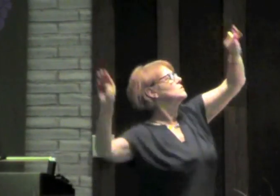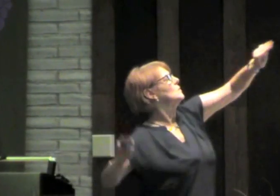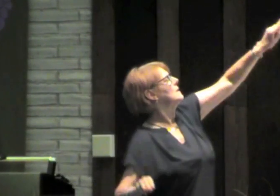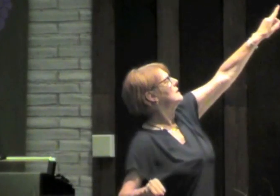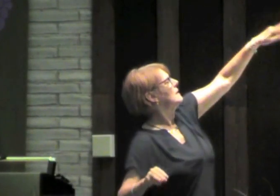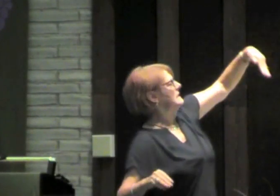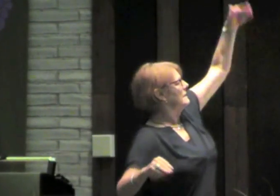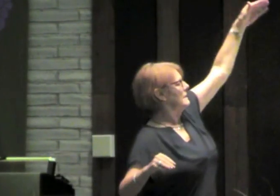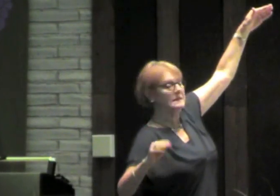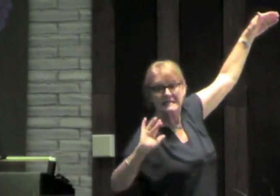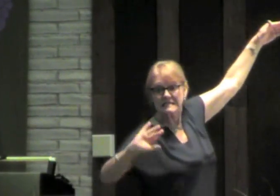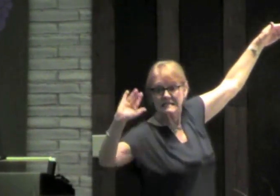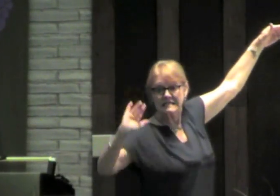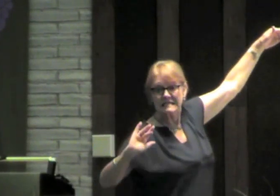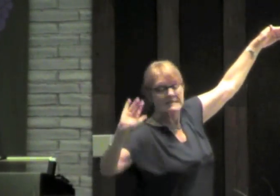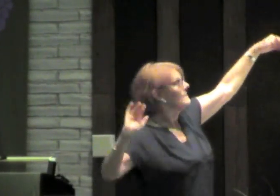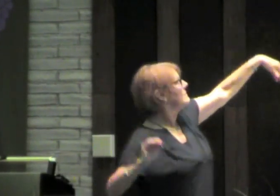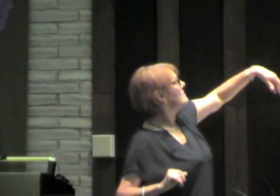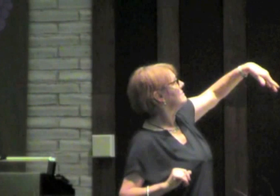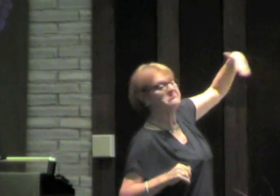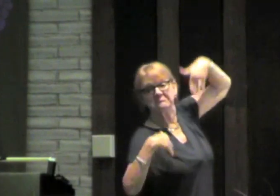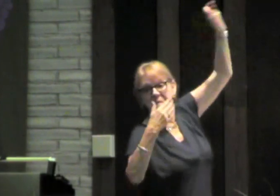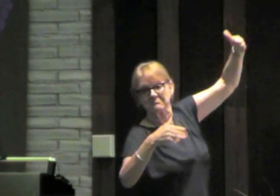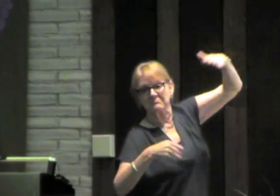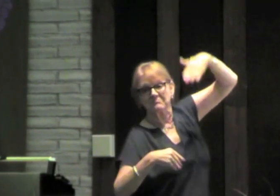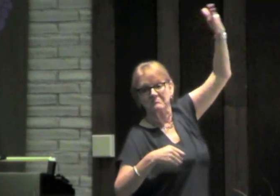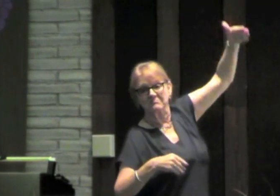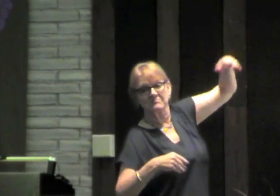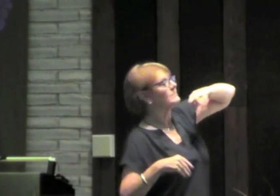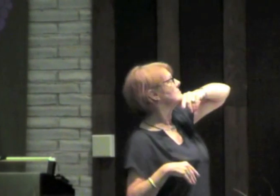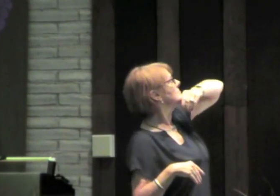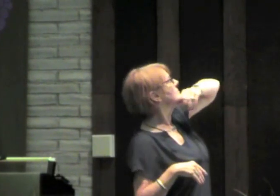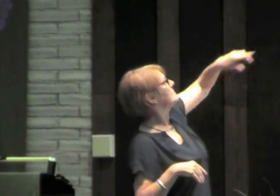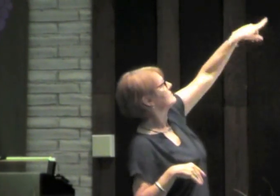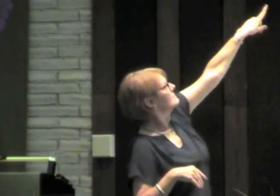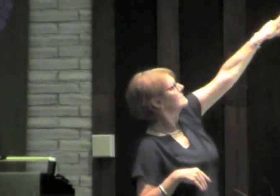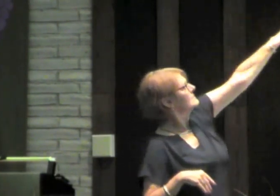This was a deaf museum. The next slide, go on up, one more please. Yeah, right here.